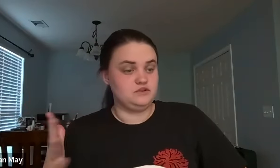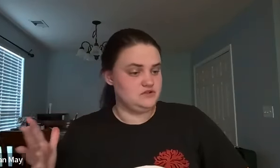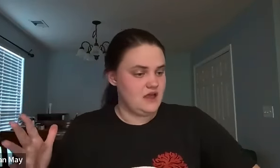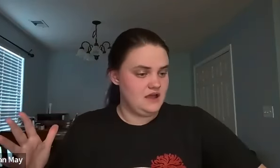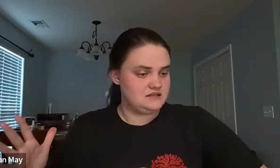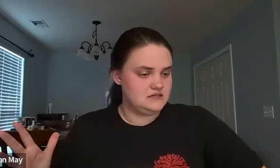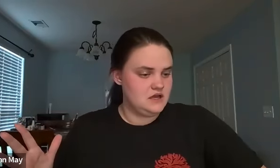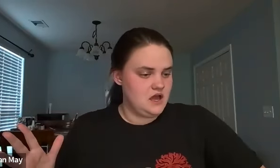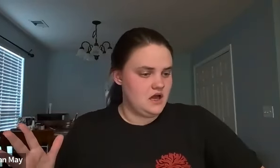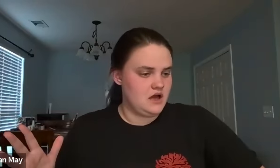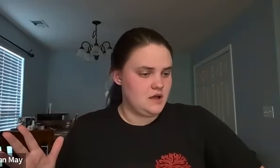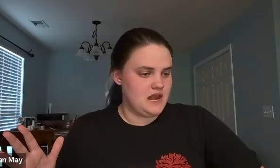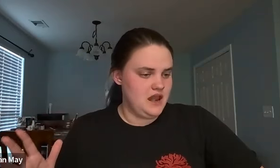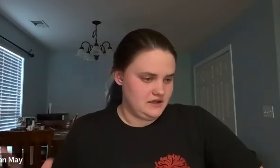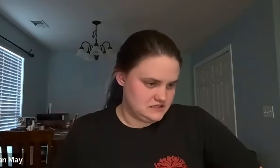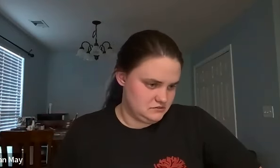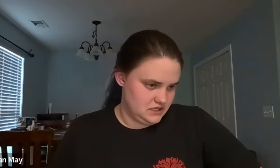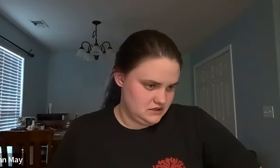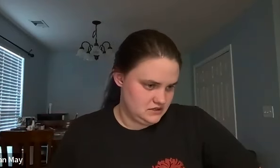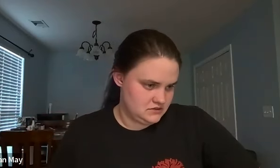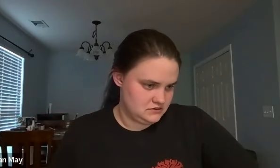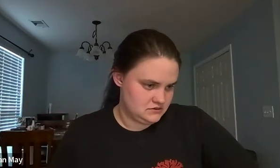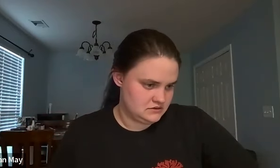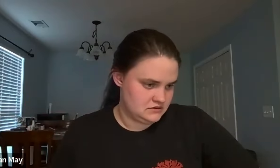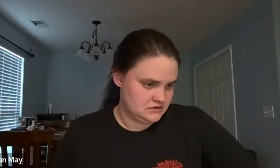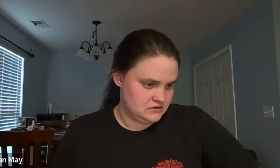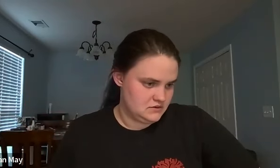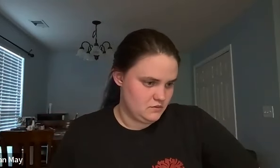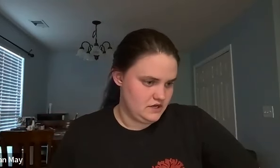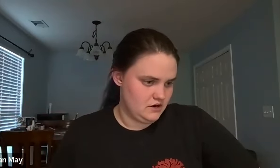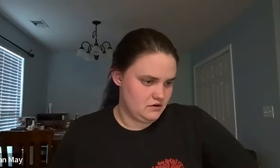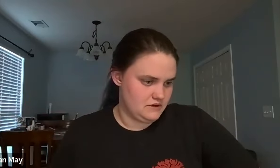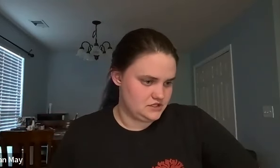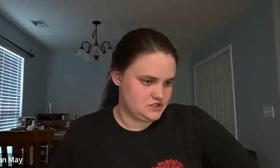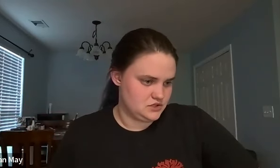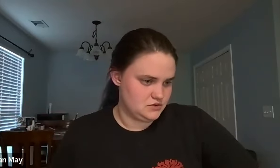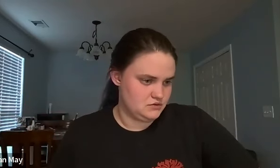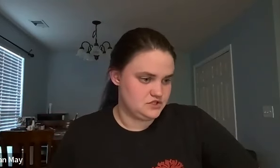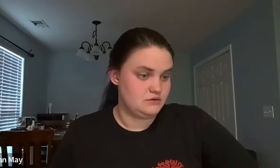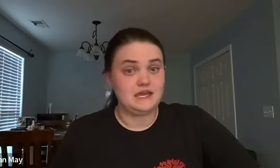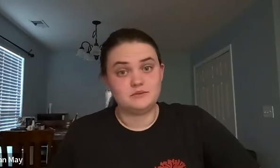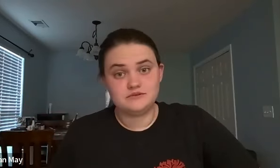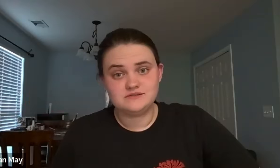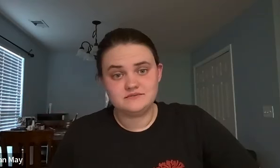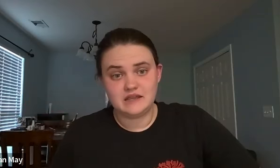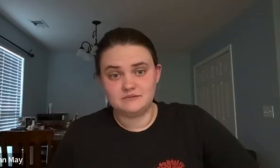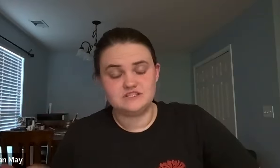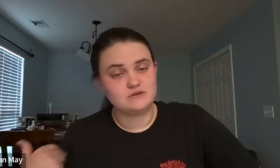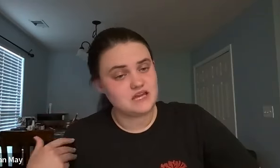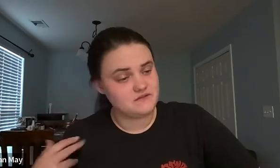do that. Next week we are going to do animals. Animals is always kind of a